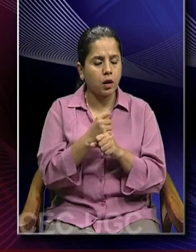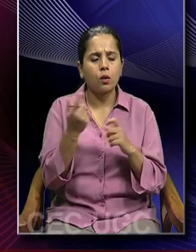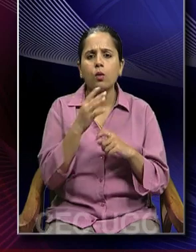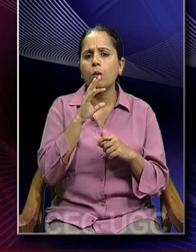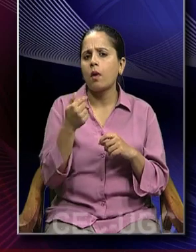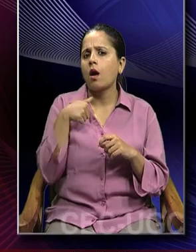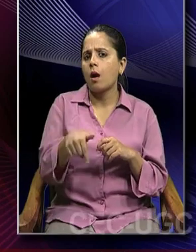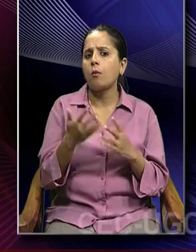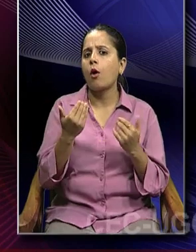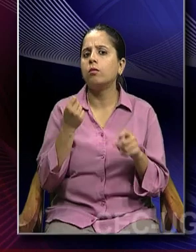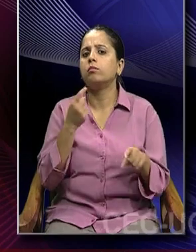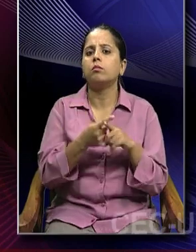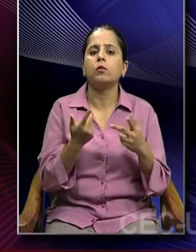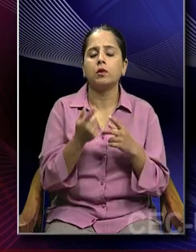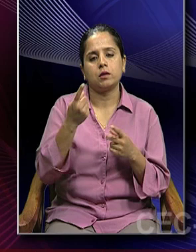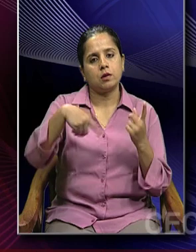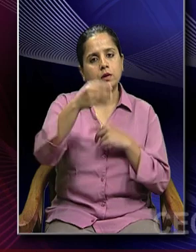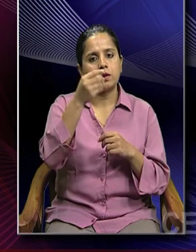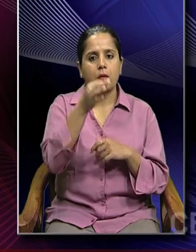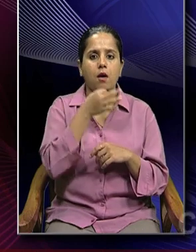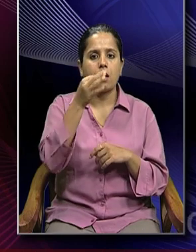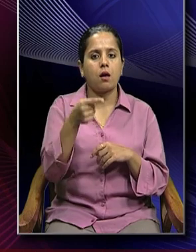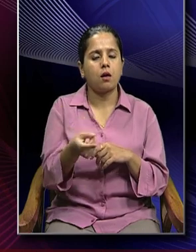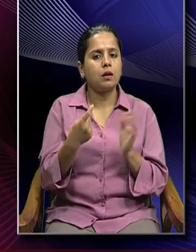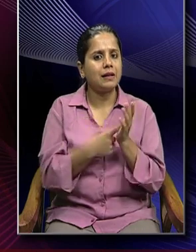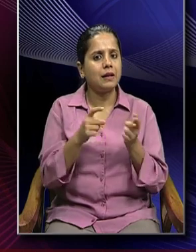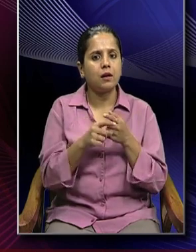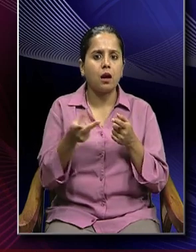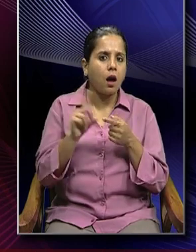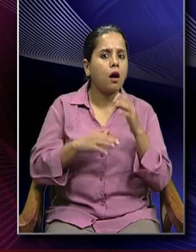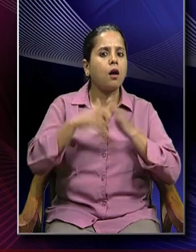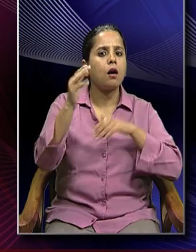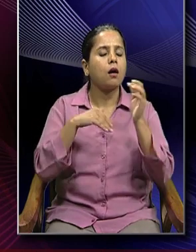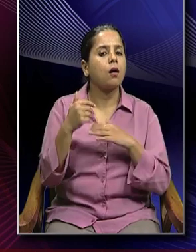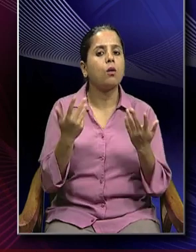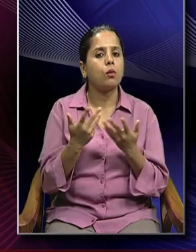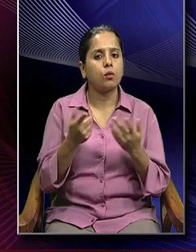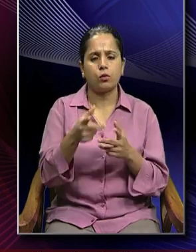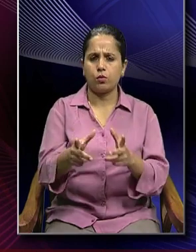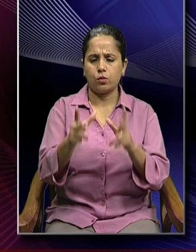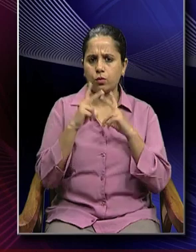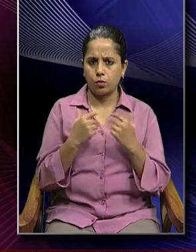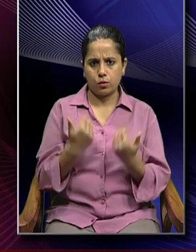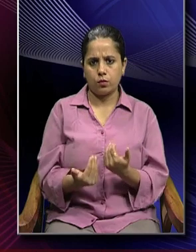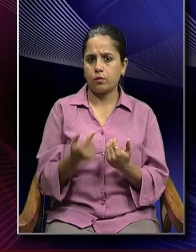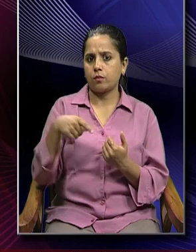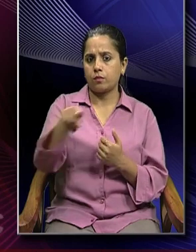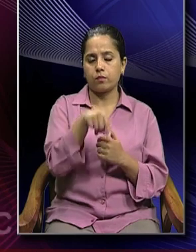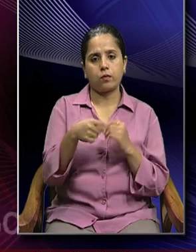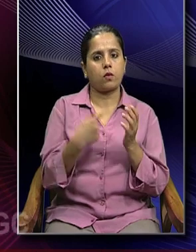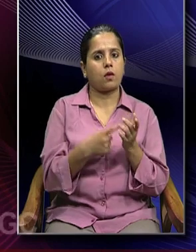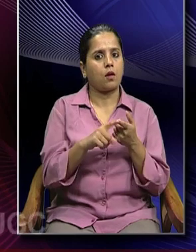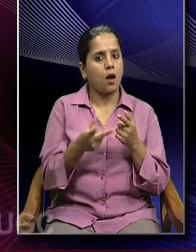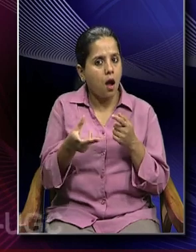this. Suppose if somebody is asking you what is reinventing, what we are doing into it, you told us that you are going to reinvent